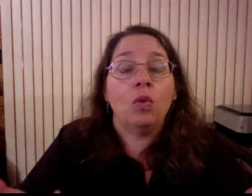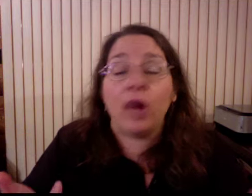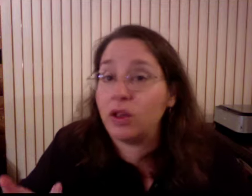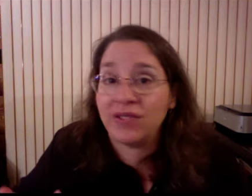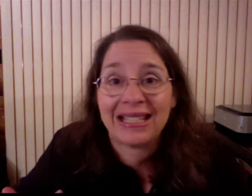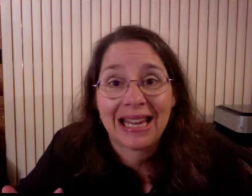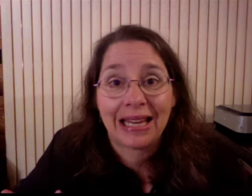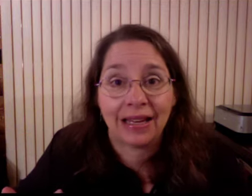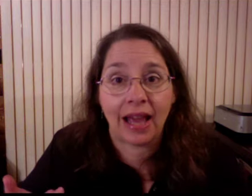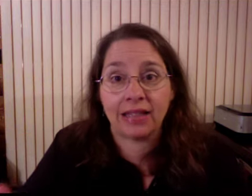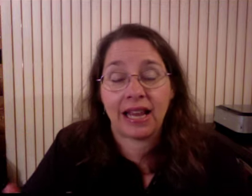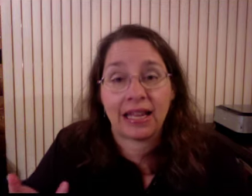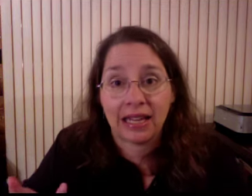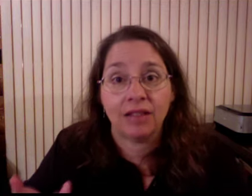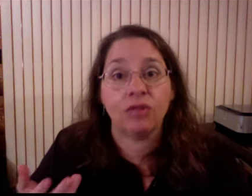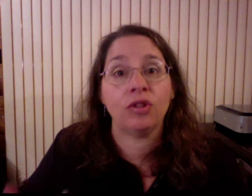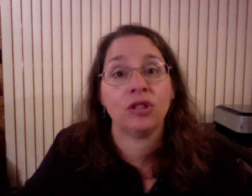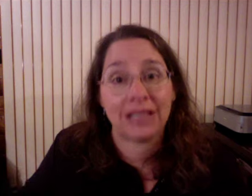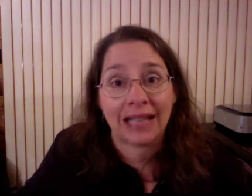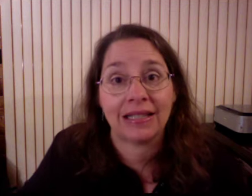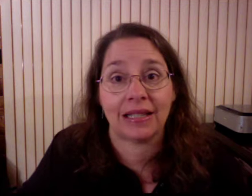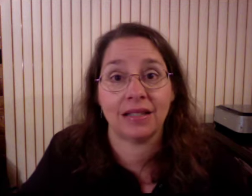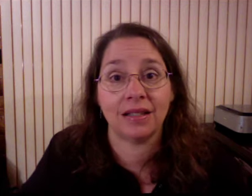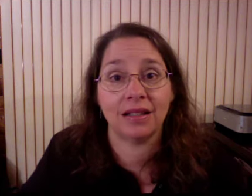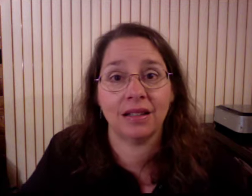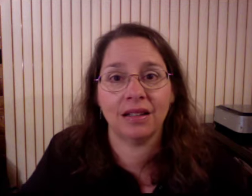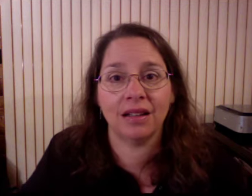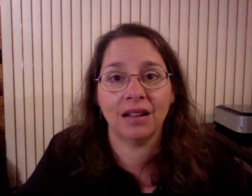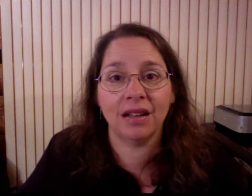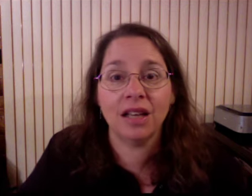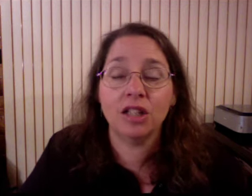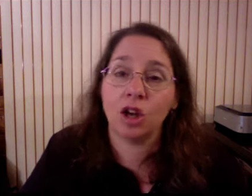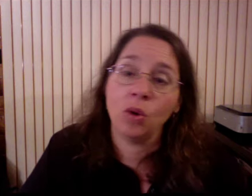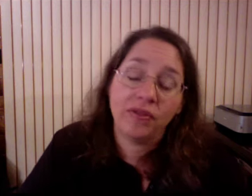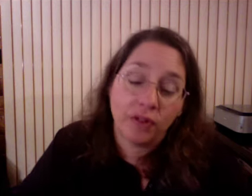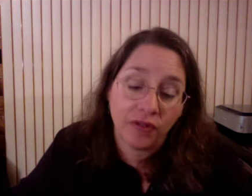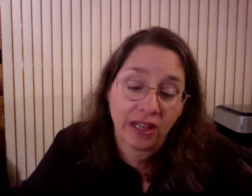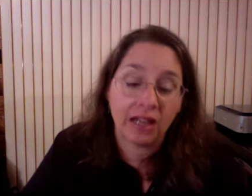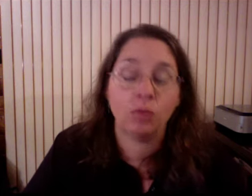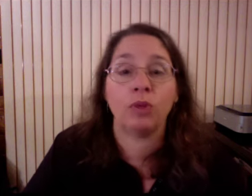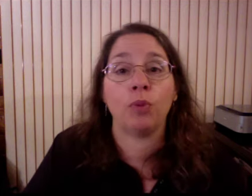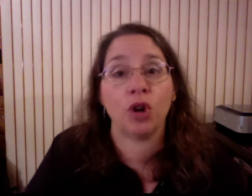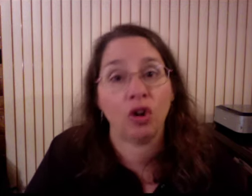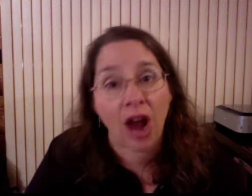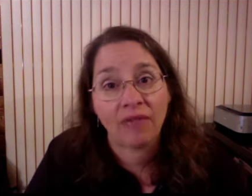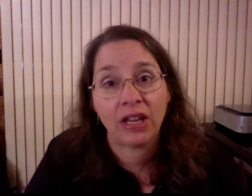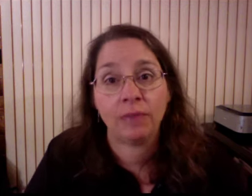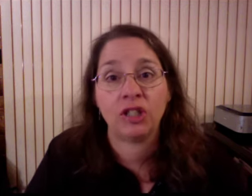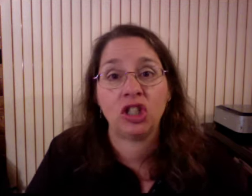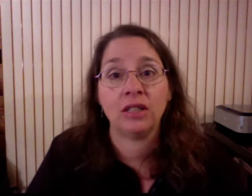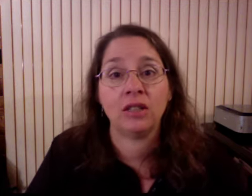you've seen and taken in through your senses. So if you feed it with pornographic images